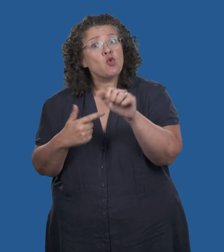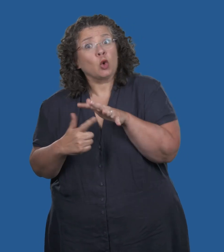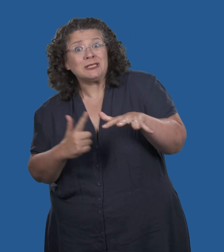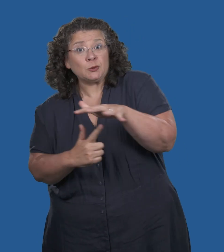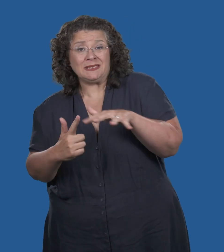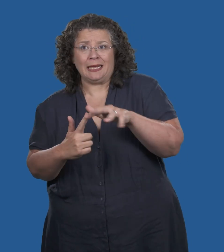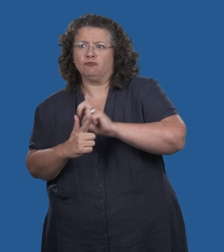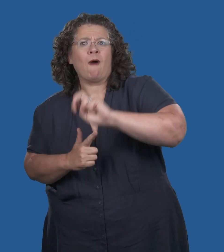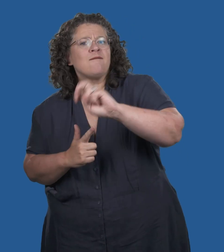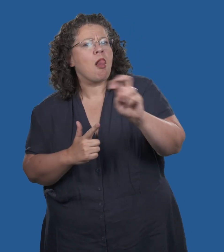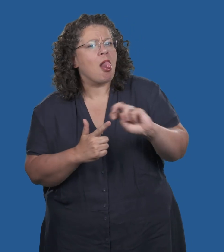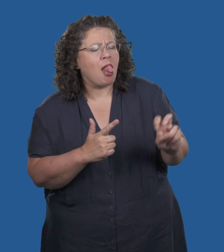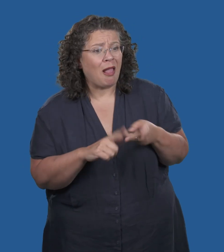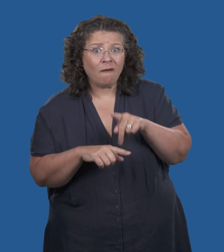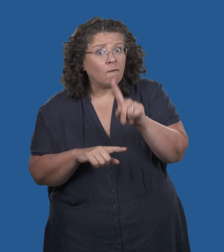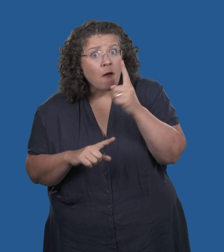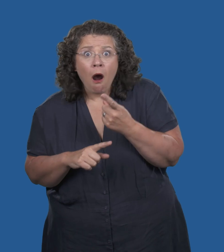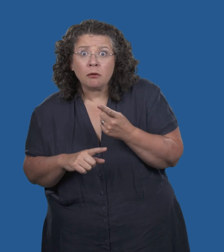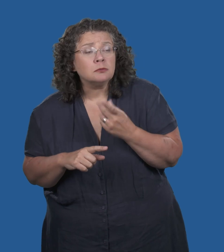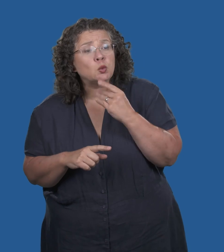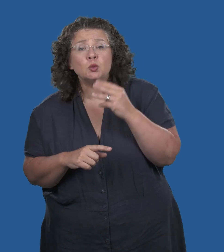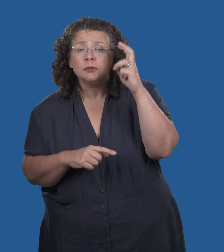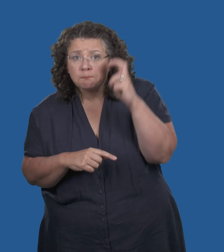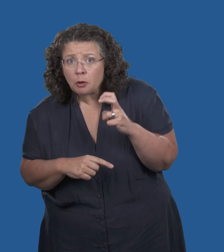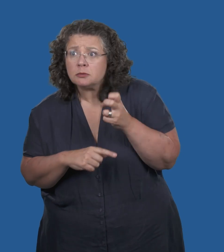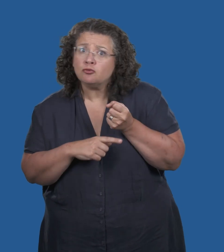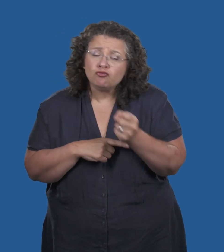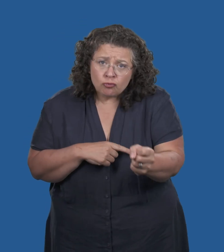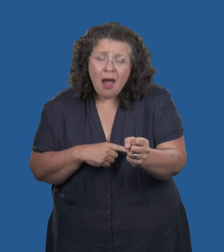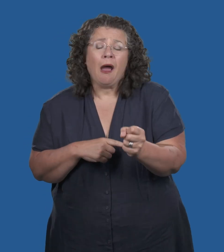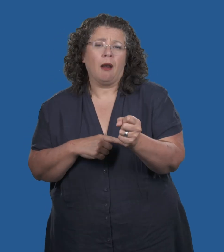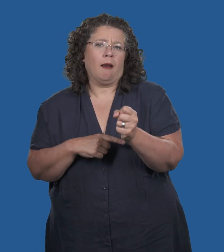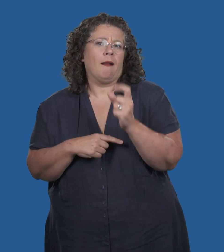Travel around the constituency if you cannot use public transport.